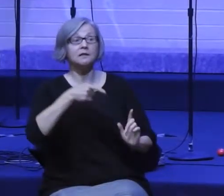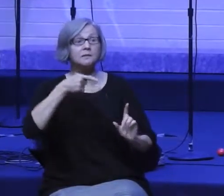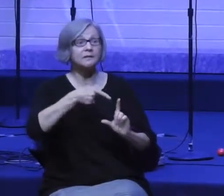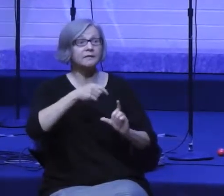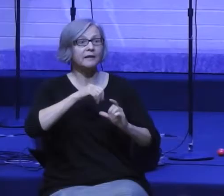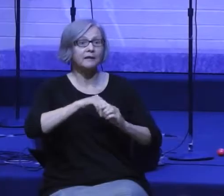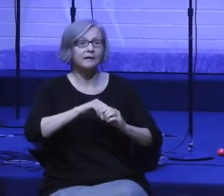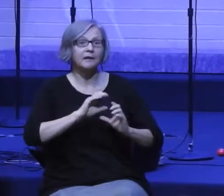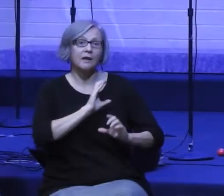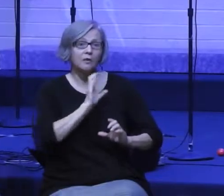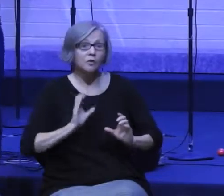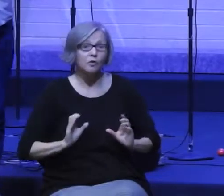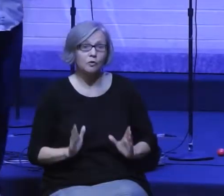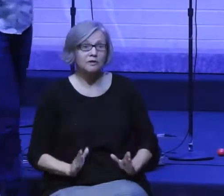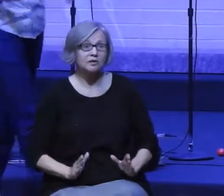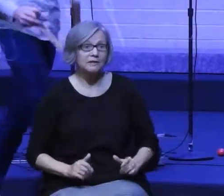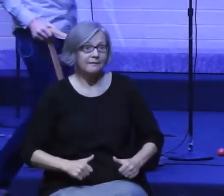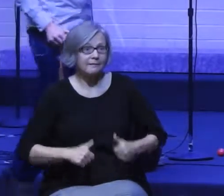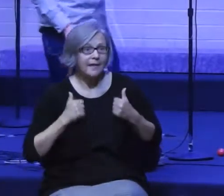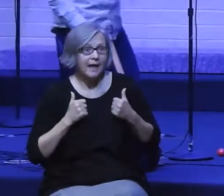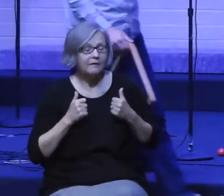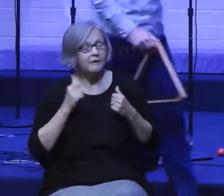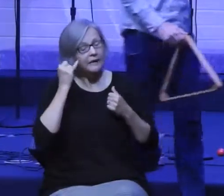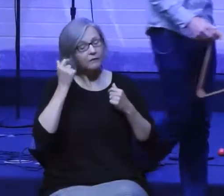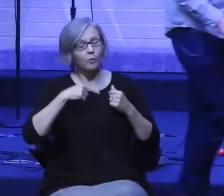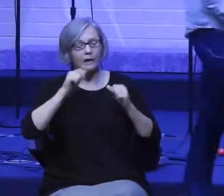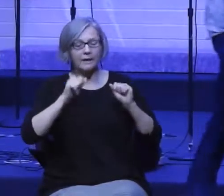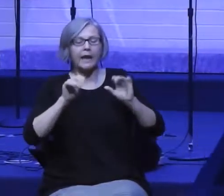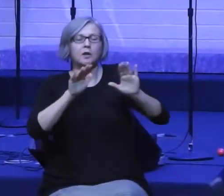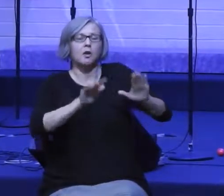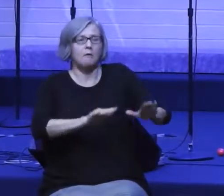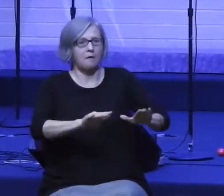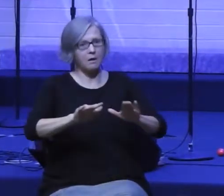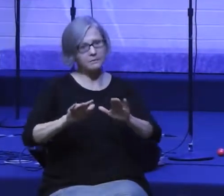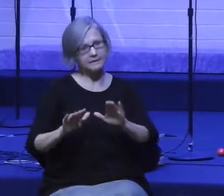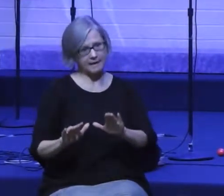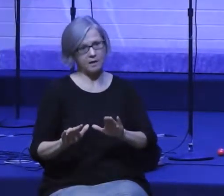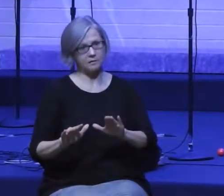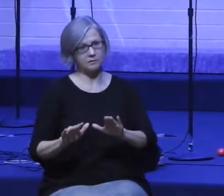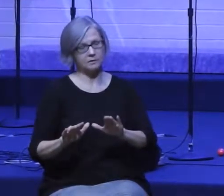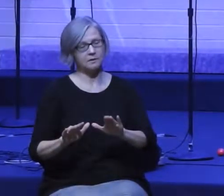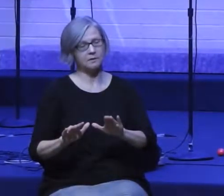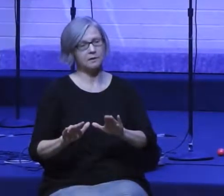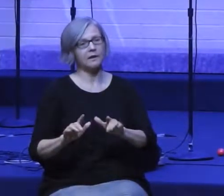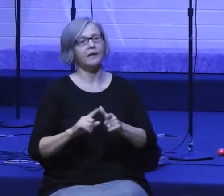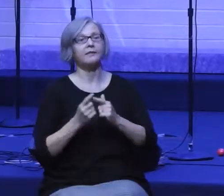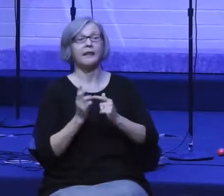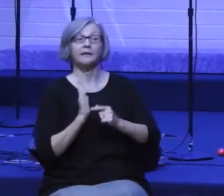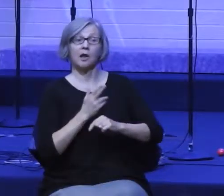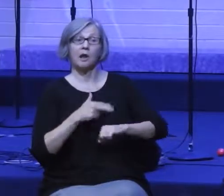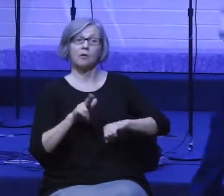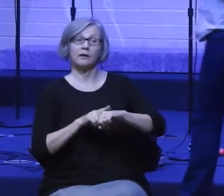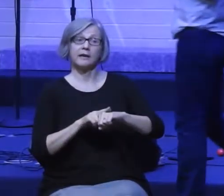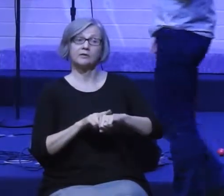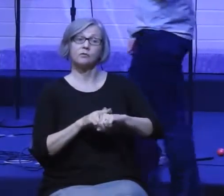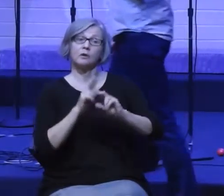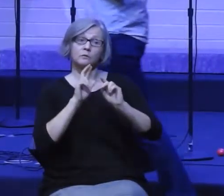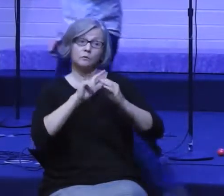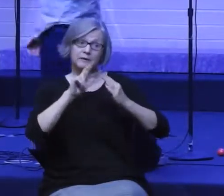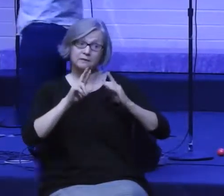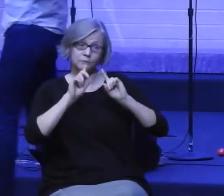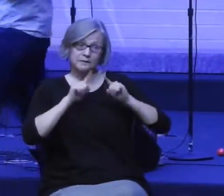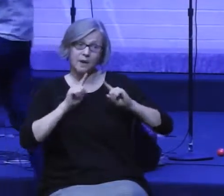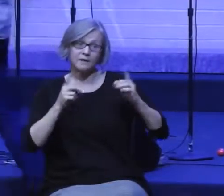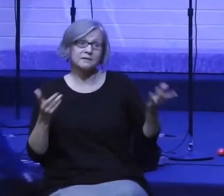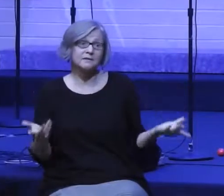go. If we want to win the game of pool, we got to be clear-minded. We have to have self-control. And Peter says the same